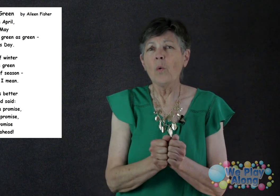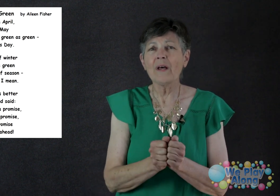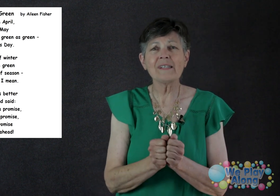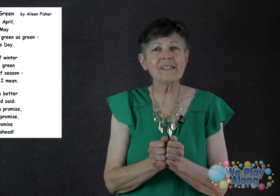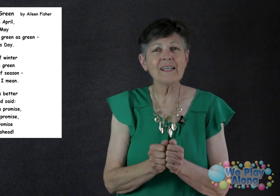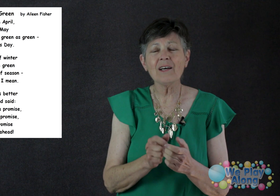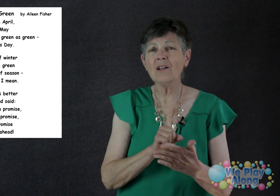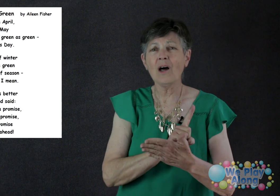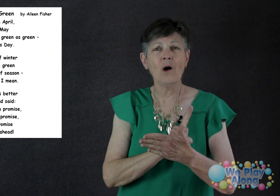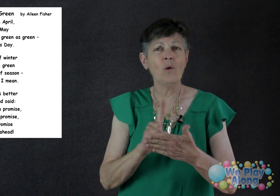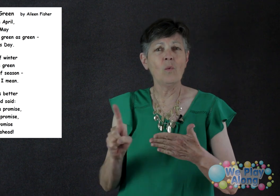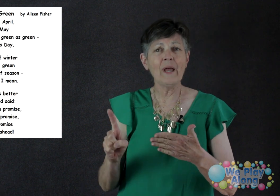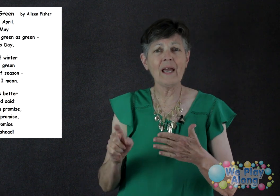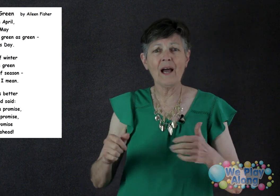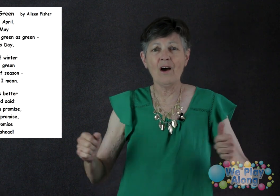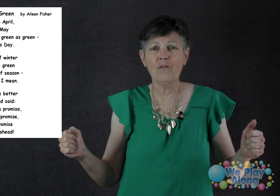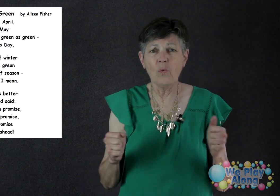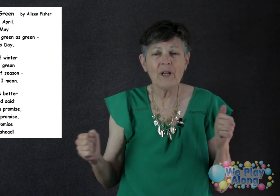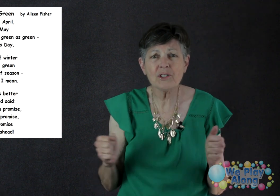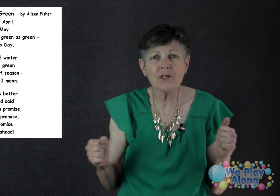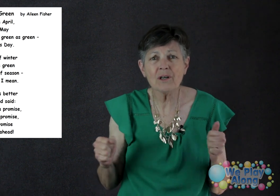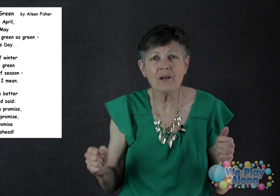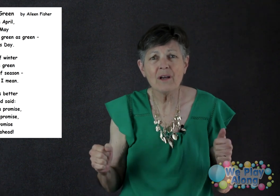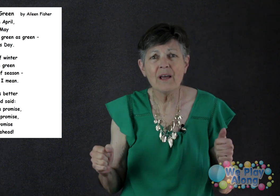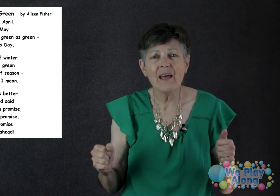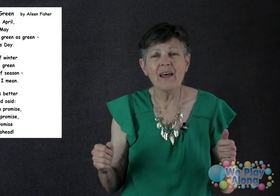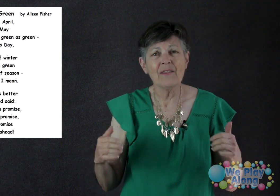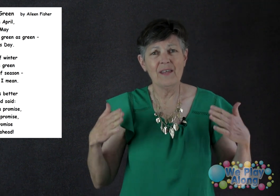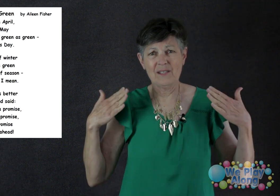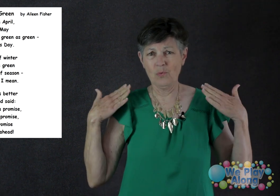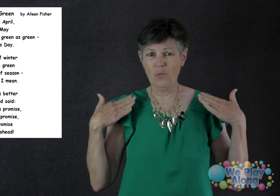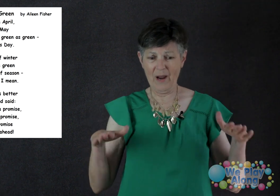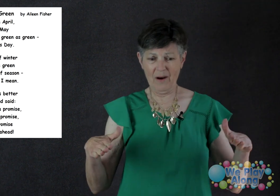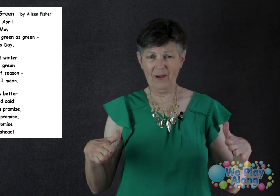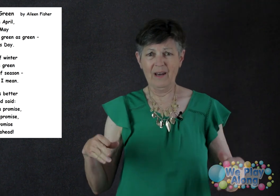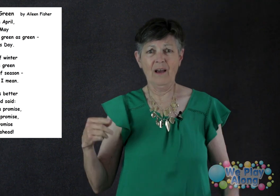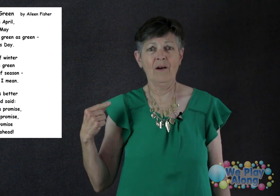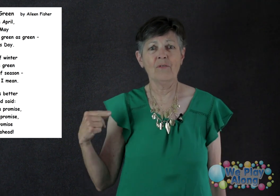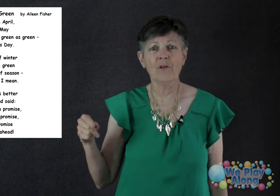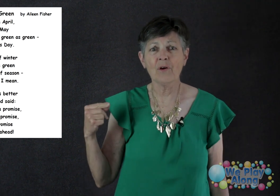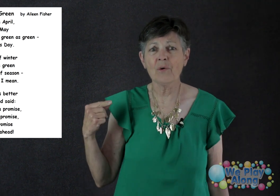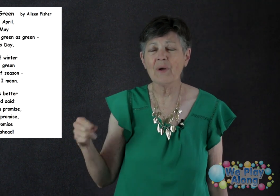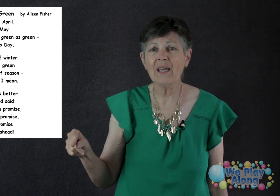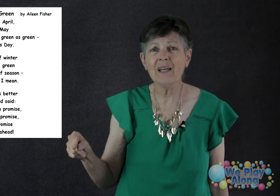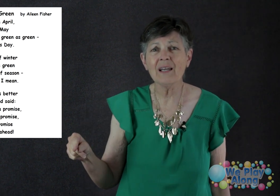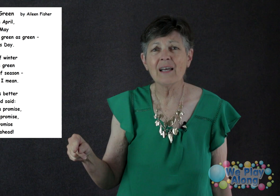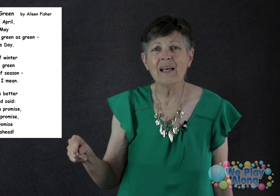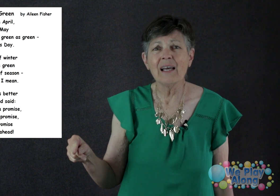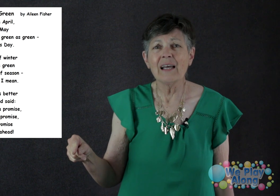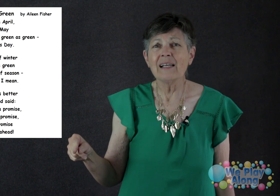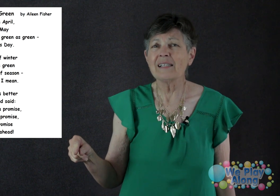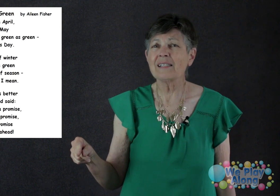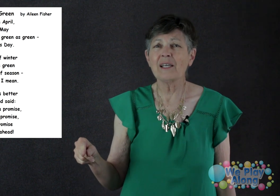With still a week of winter, this wearing of the green